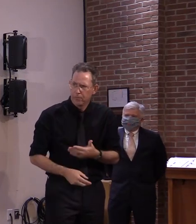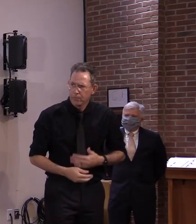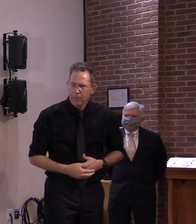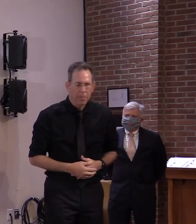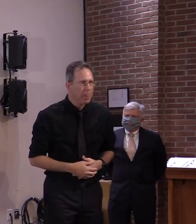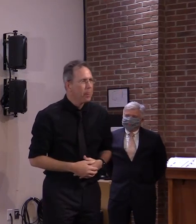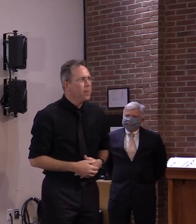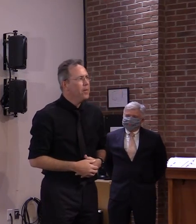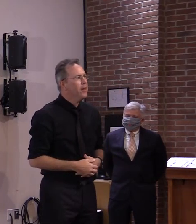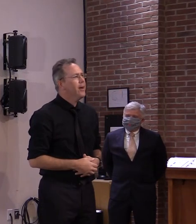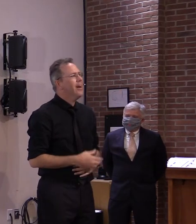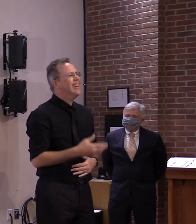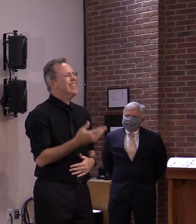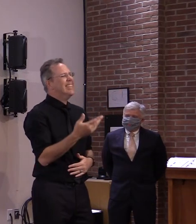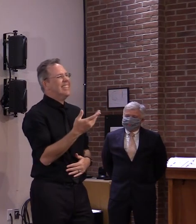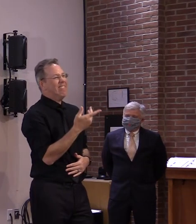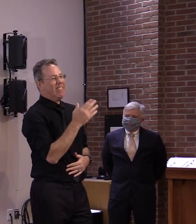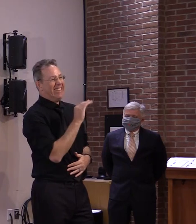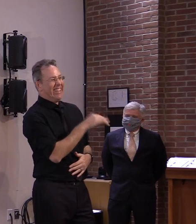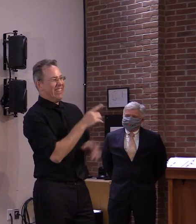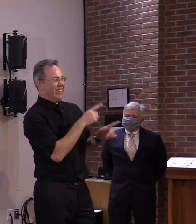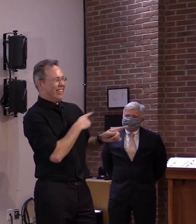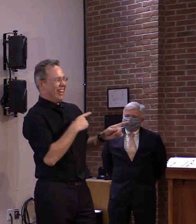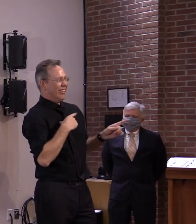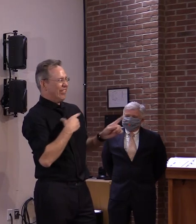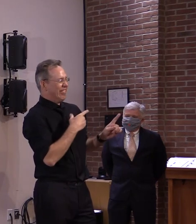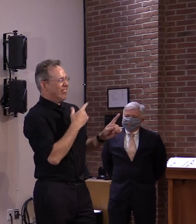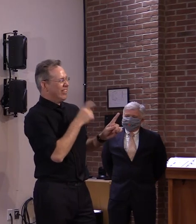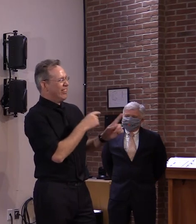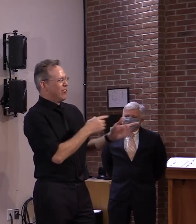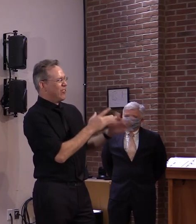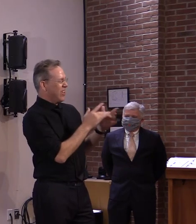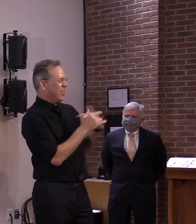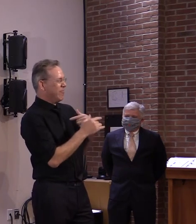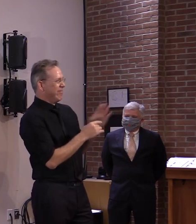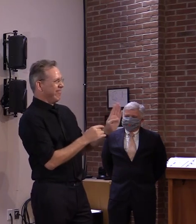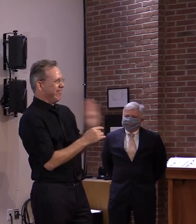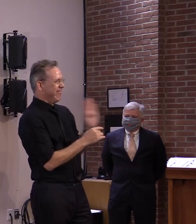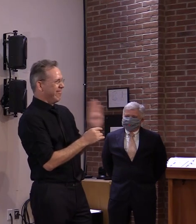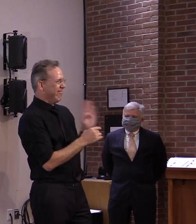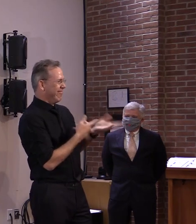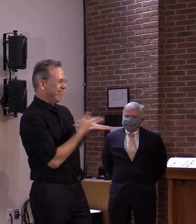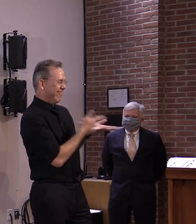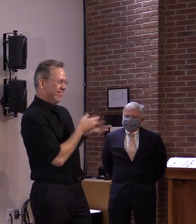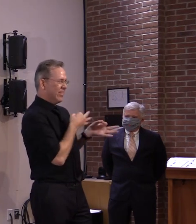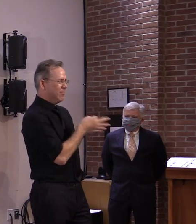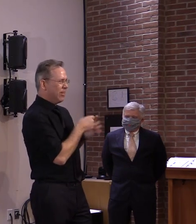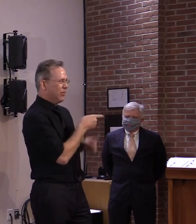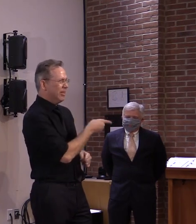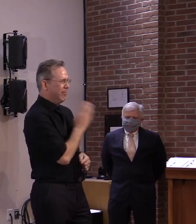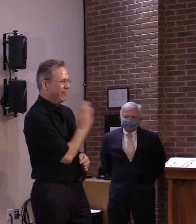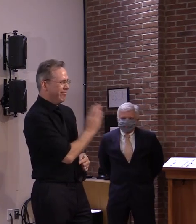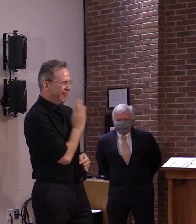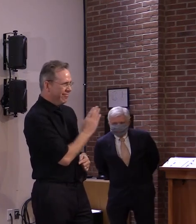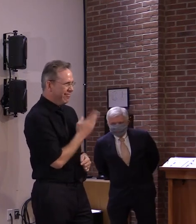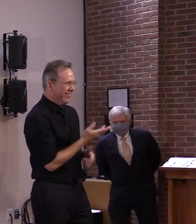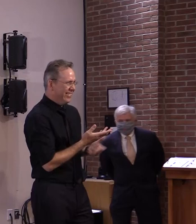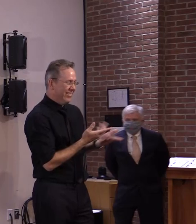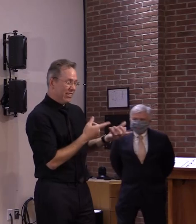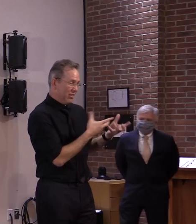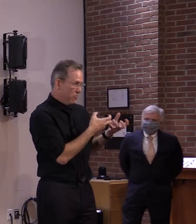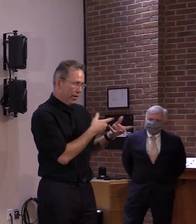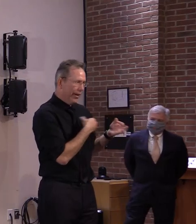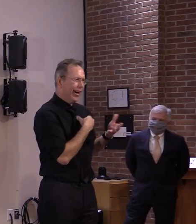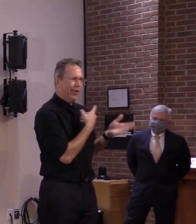that legislator could give us a call. They know our number, and we could explain to them how this is done and try